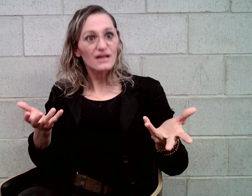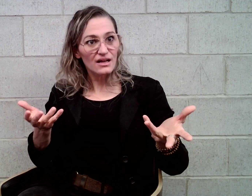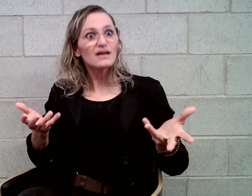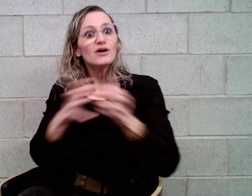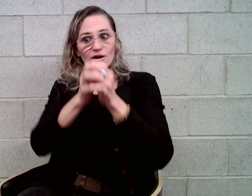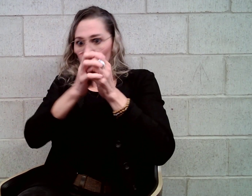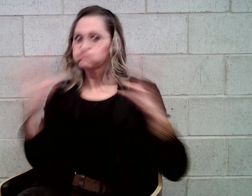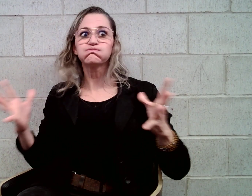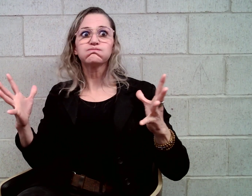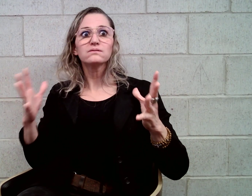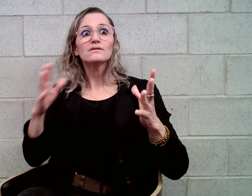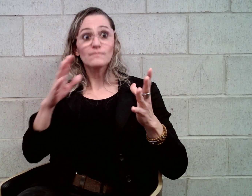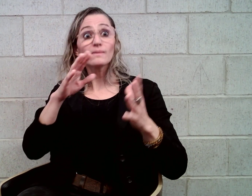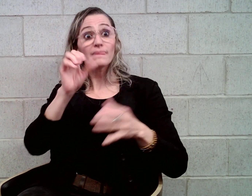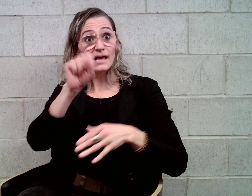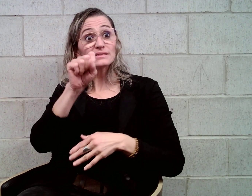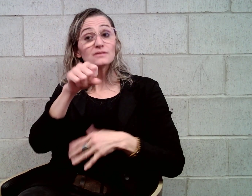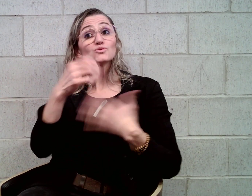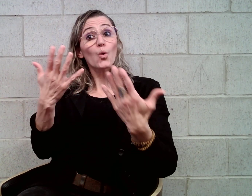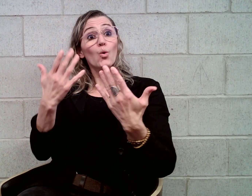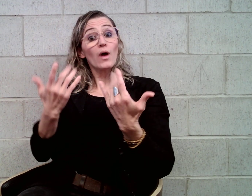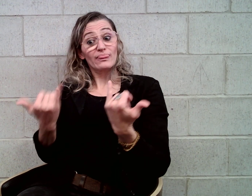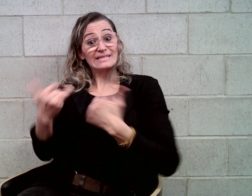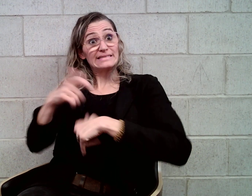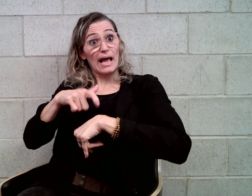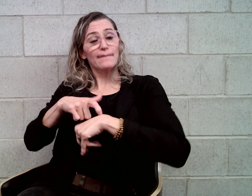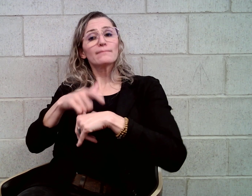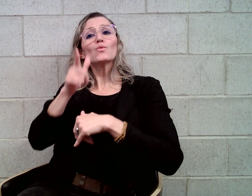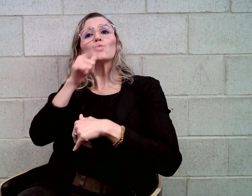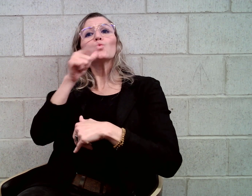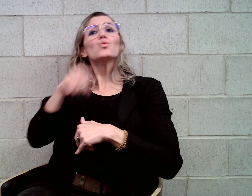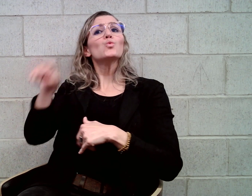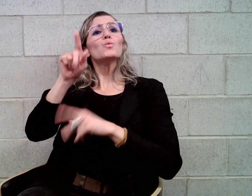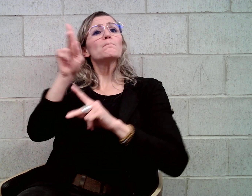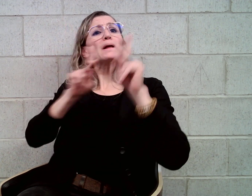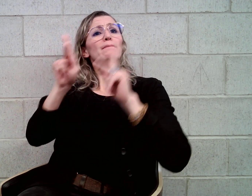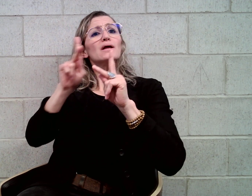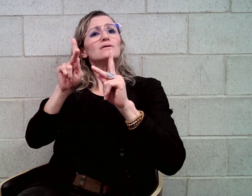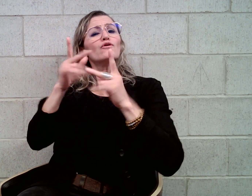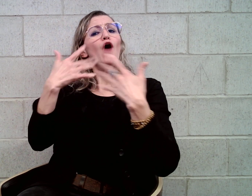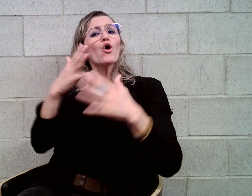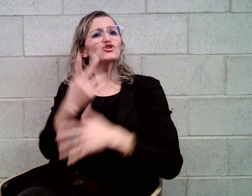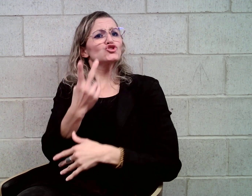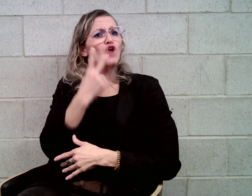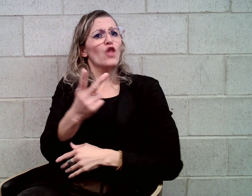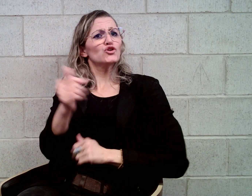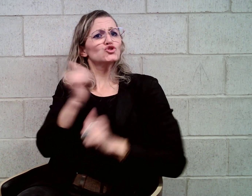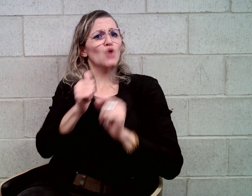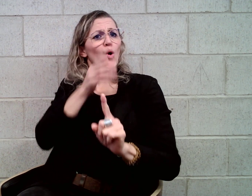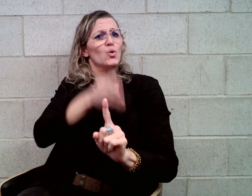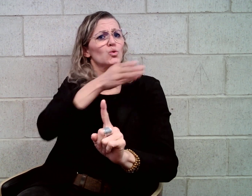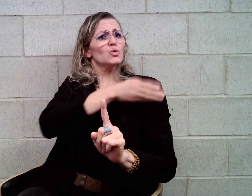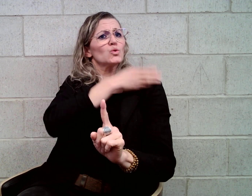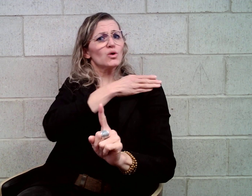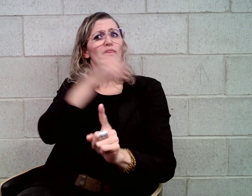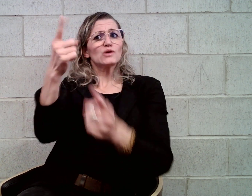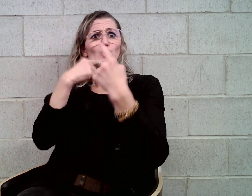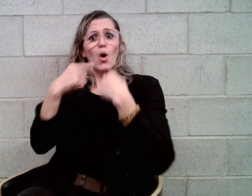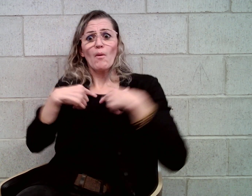air because we expanded it so much. So this time, people who had seen